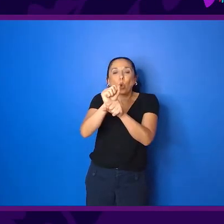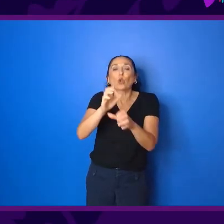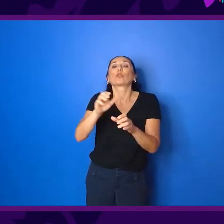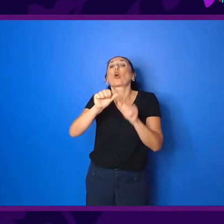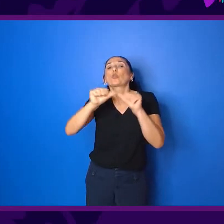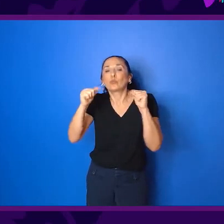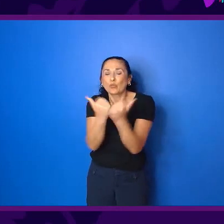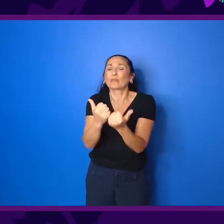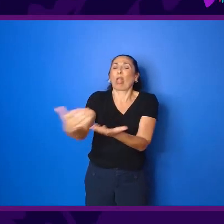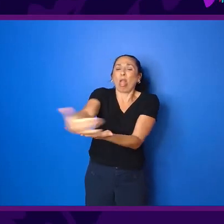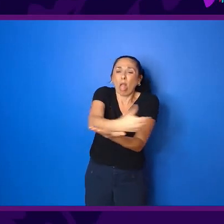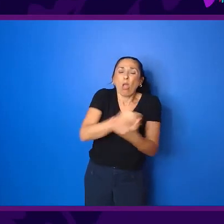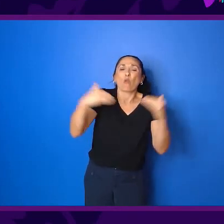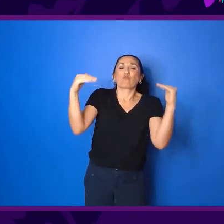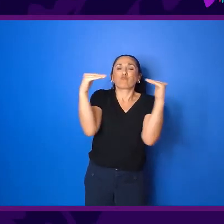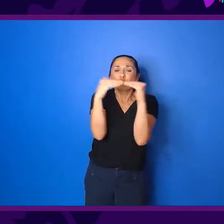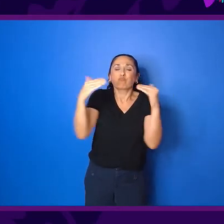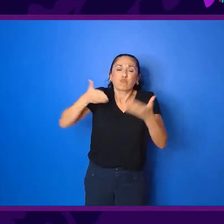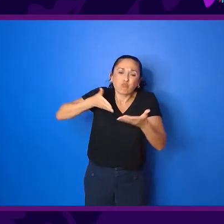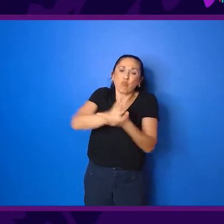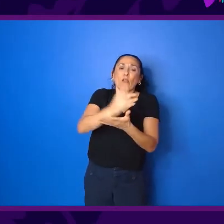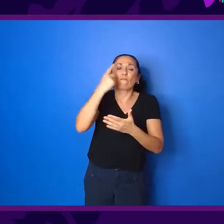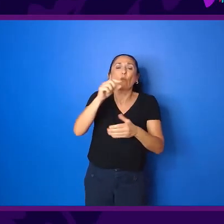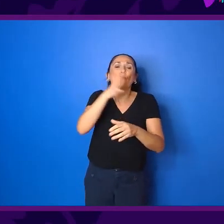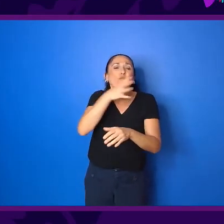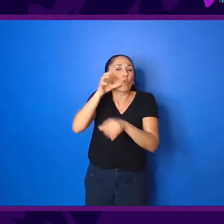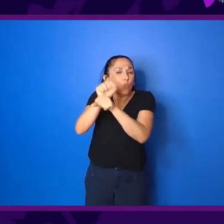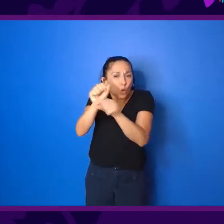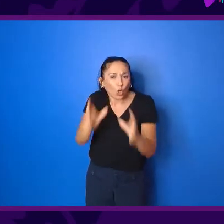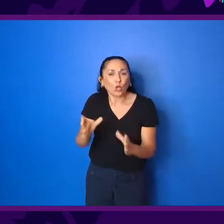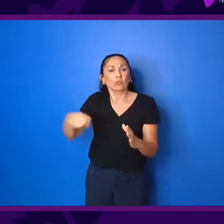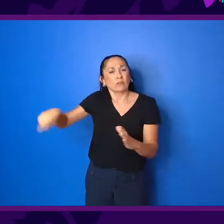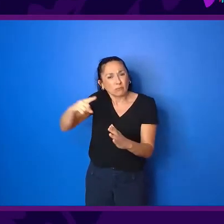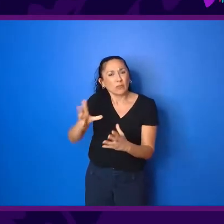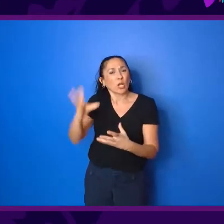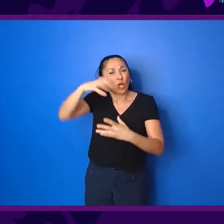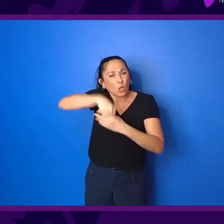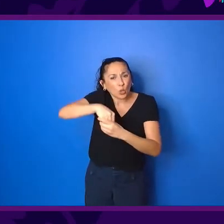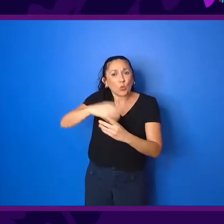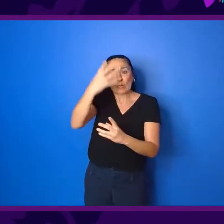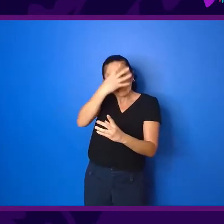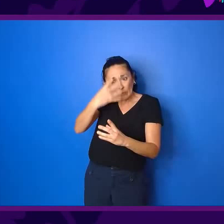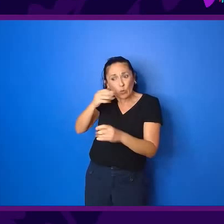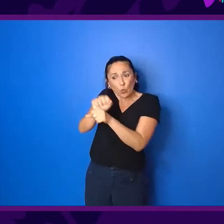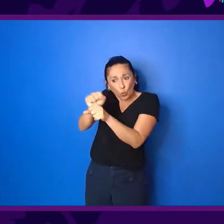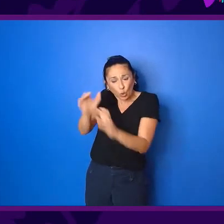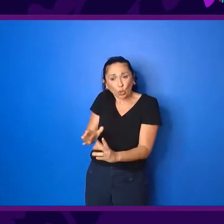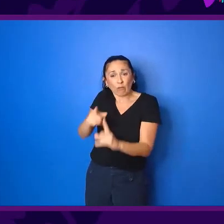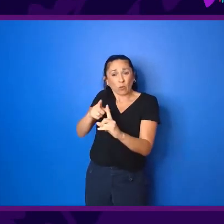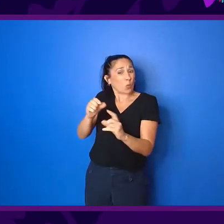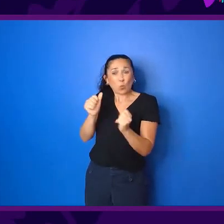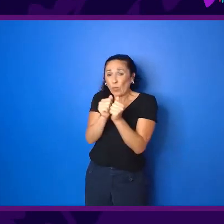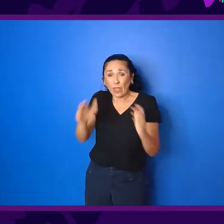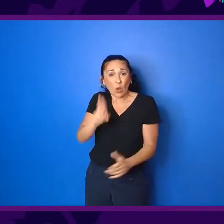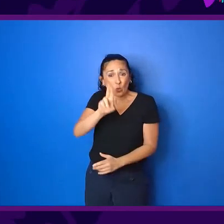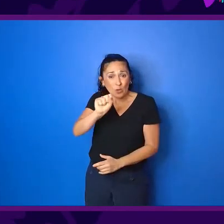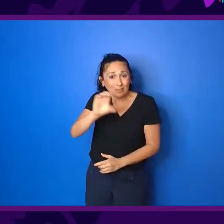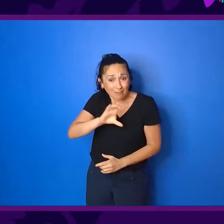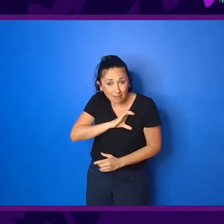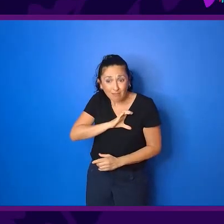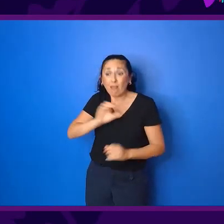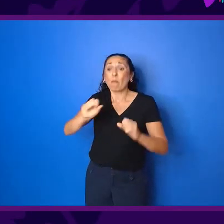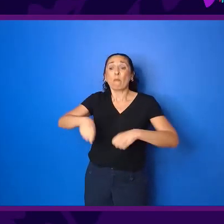for farm workers, which included allowing migrant workers without U.S. citizenship to receive public assistance